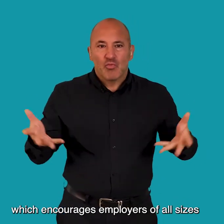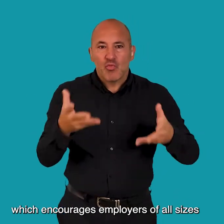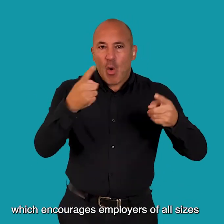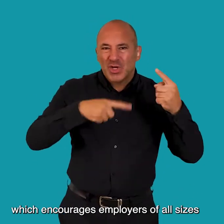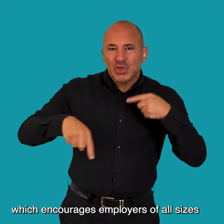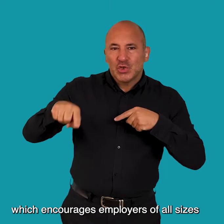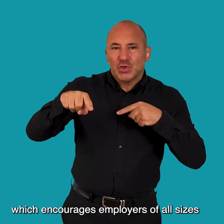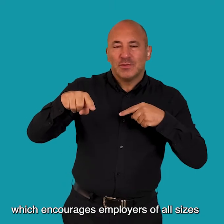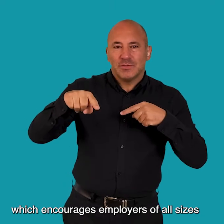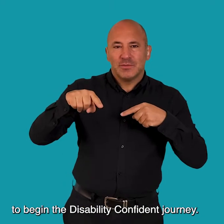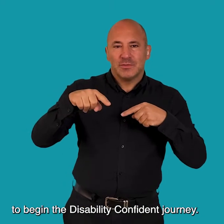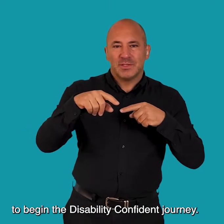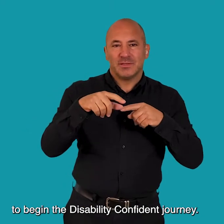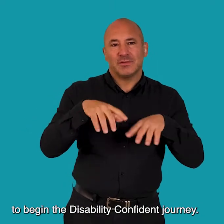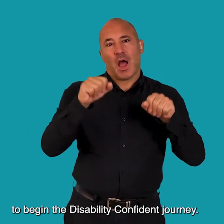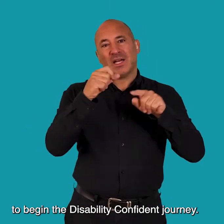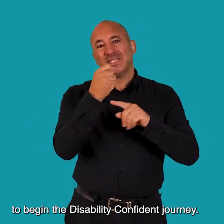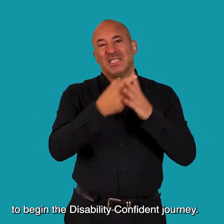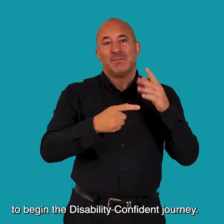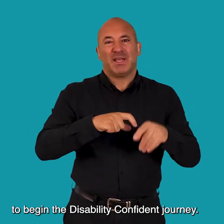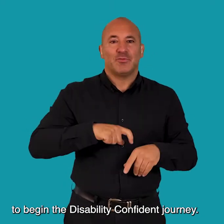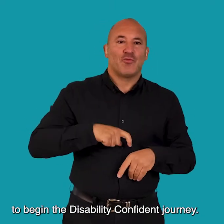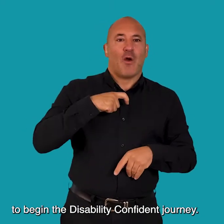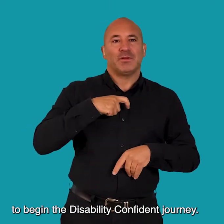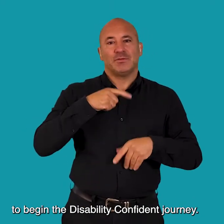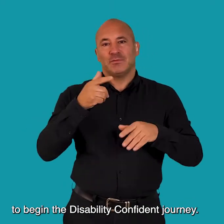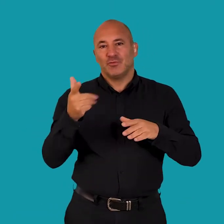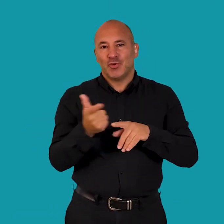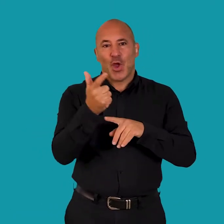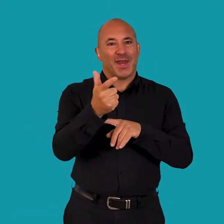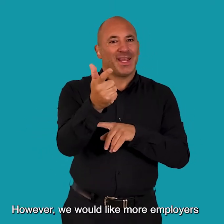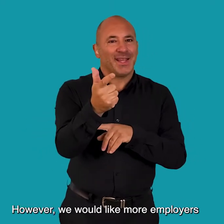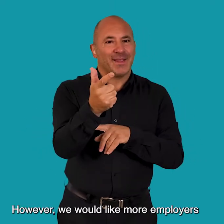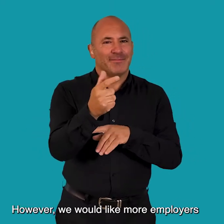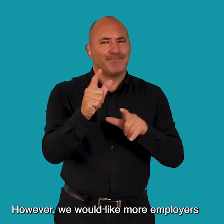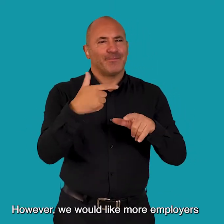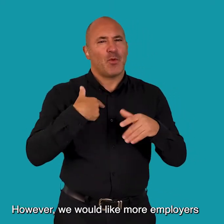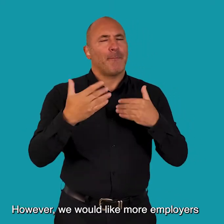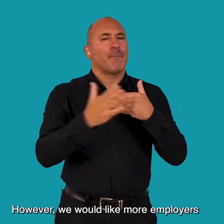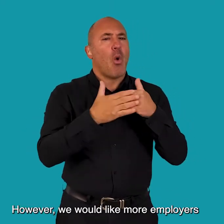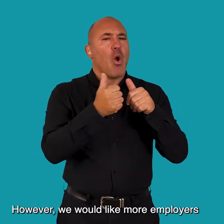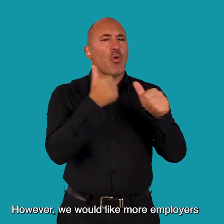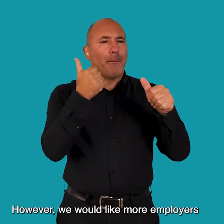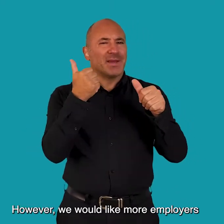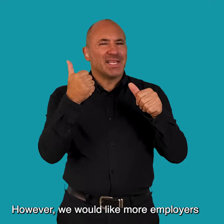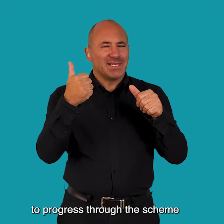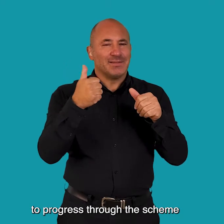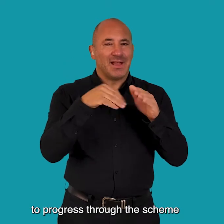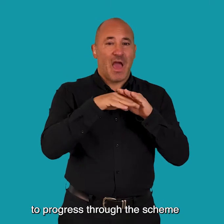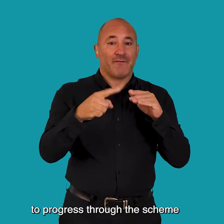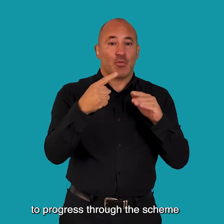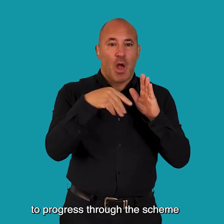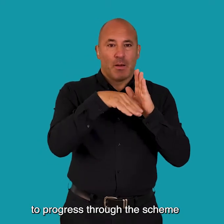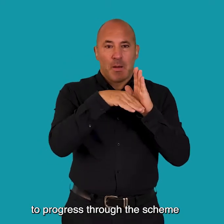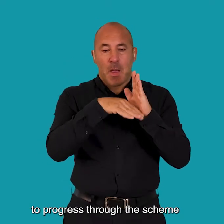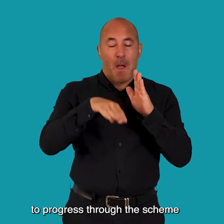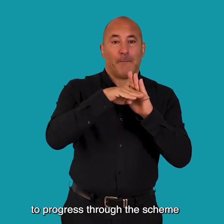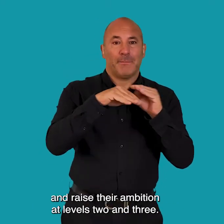of all sizes to begin the Disability Confident journey. However, we would like more employers to progress through the scheme and raise